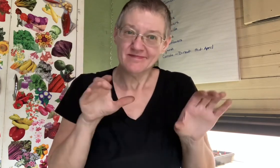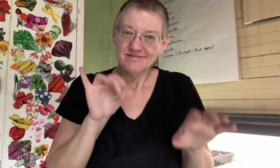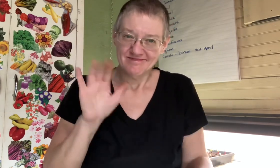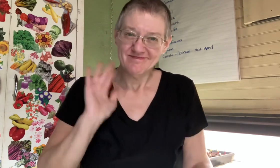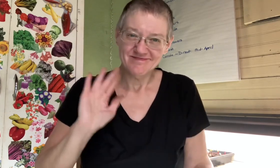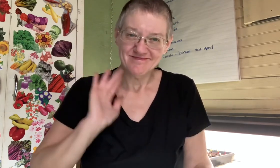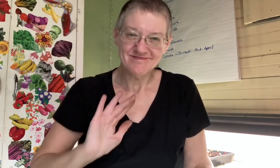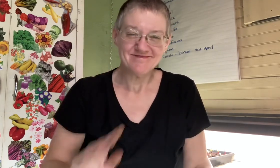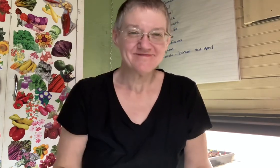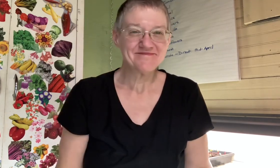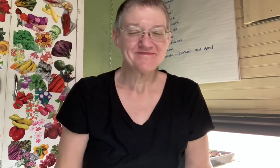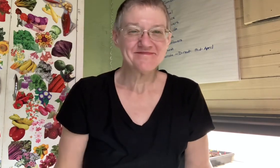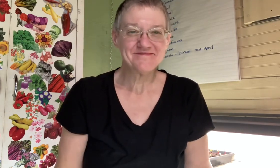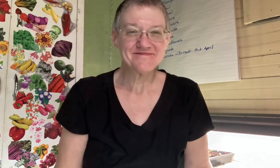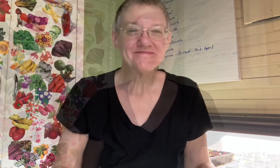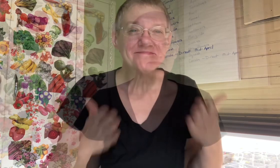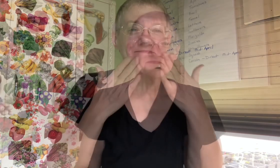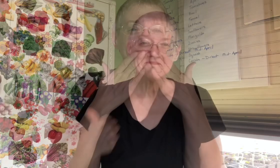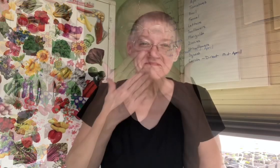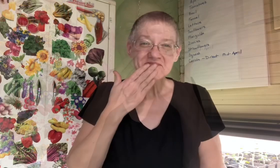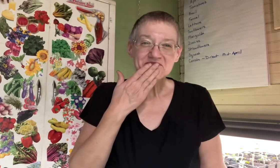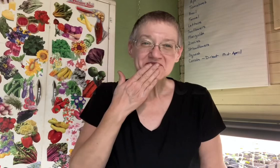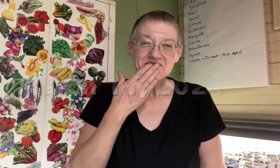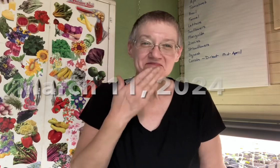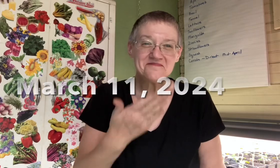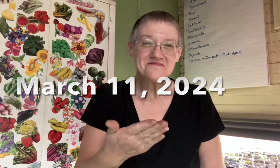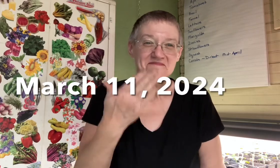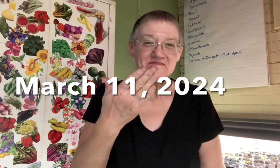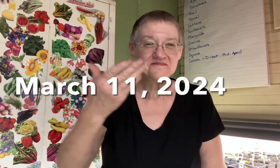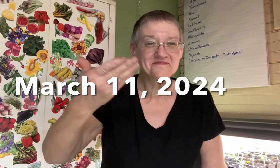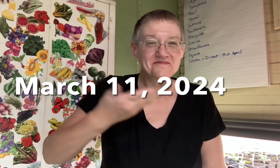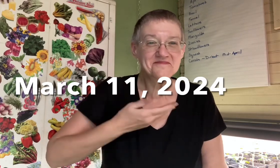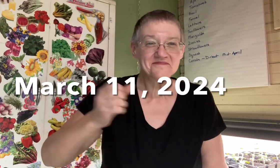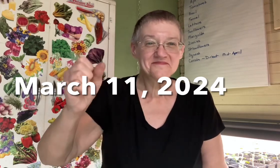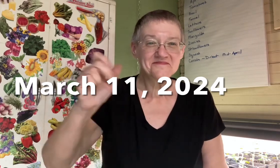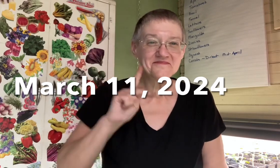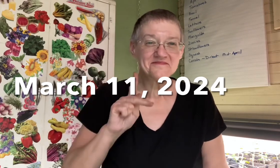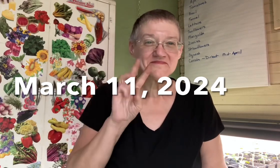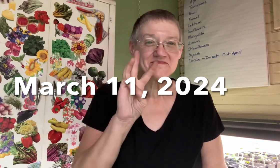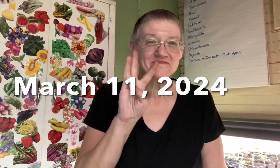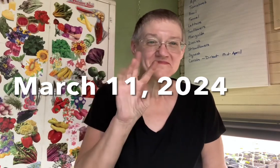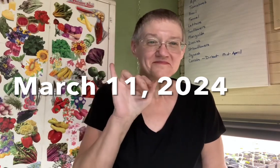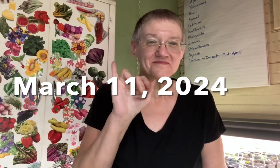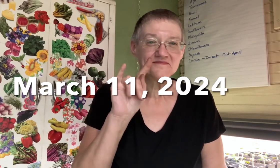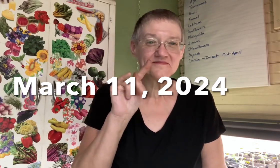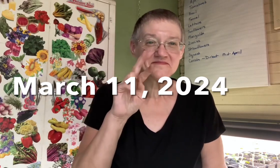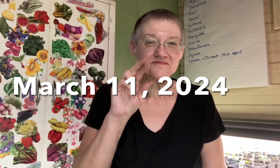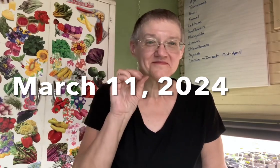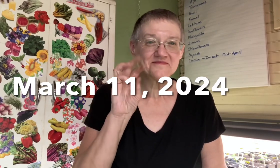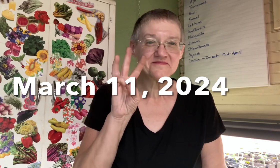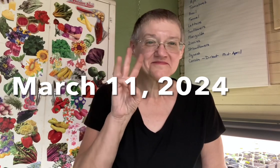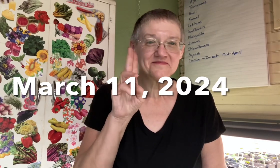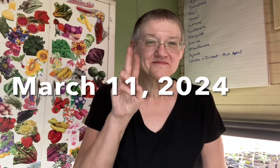shock. I've done it in the past. Good morning and welcome back to Withrow